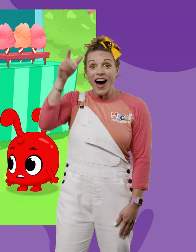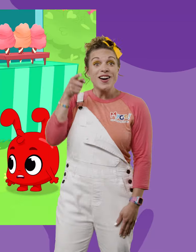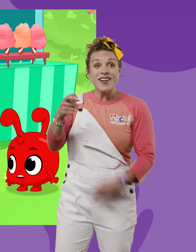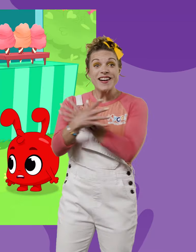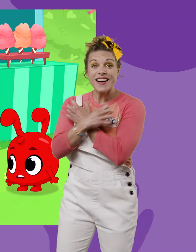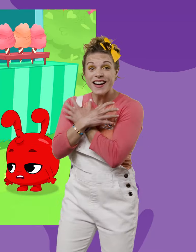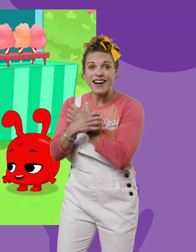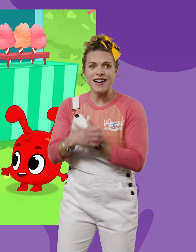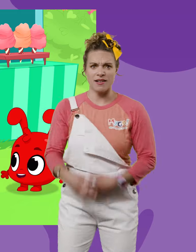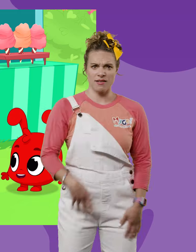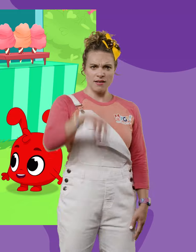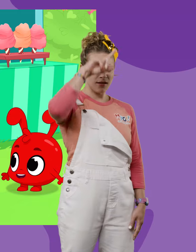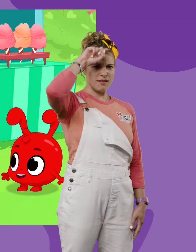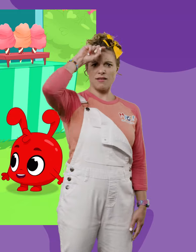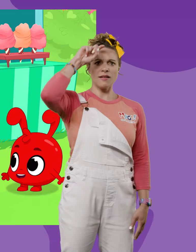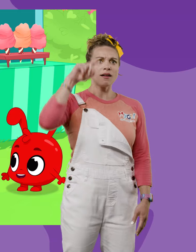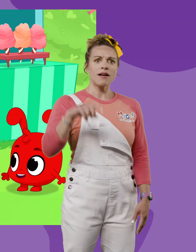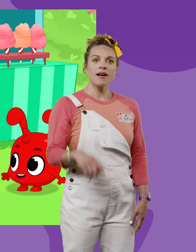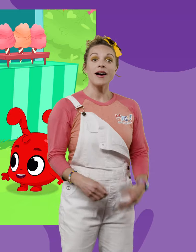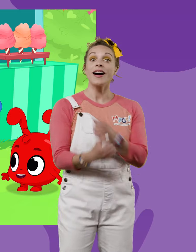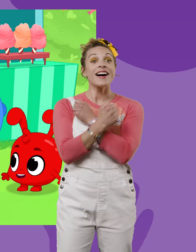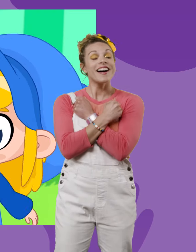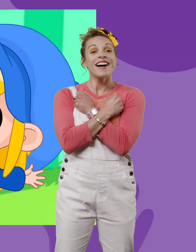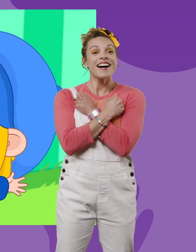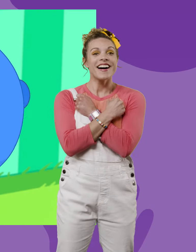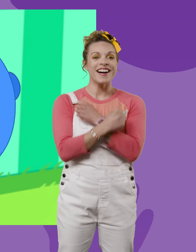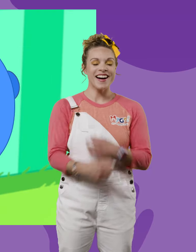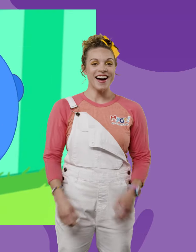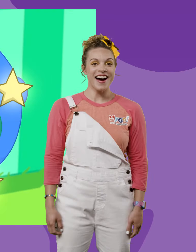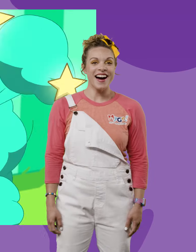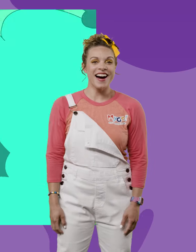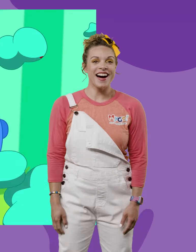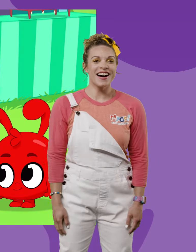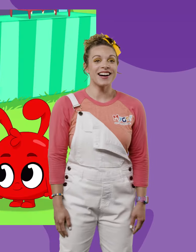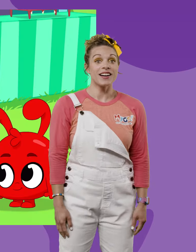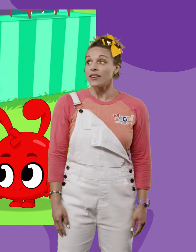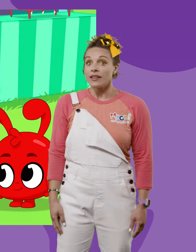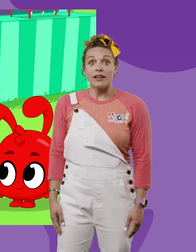Daddy, you're a teddy! Huh? Hug!